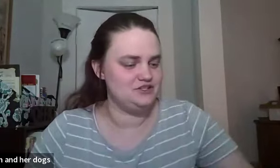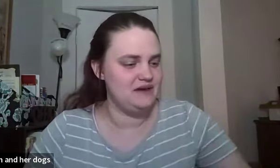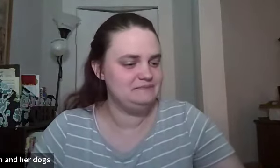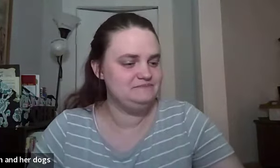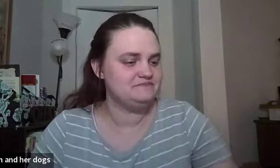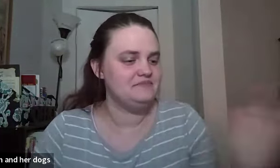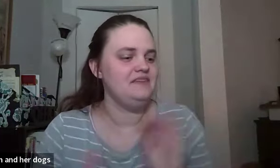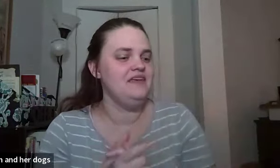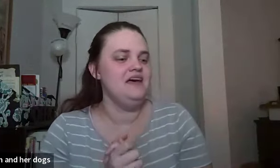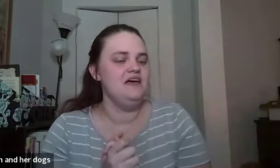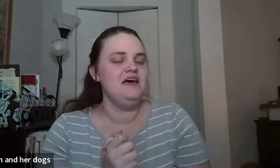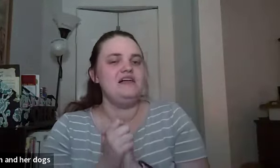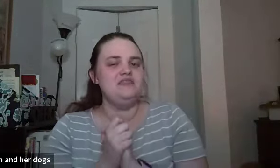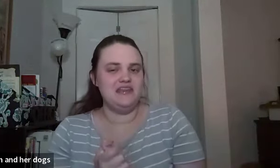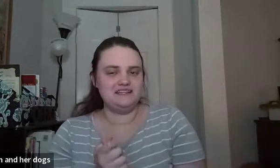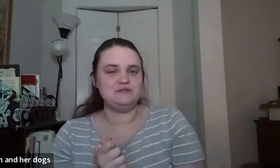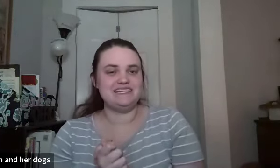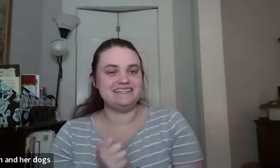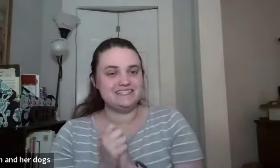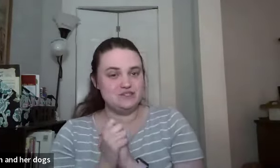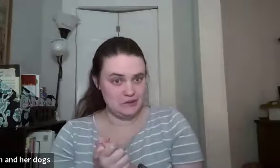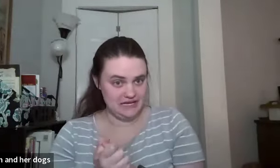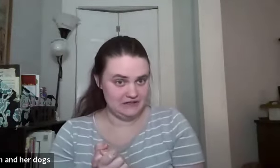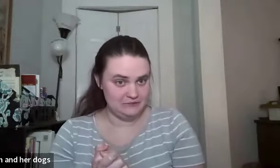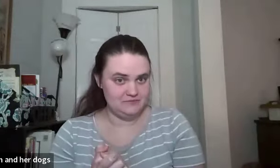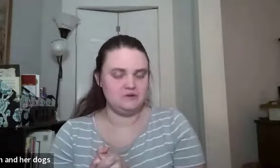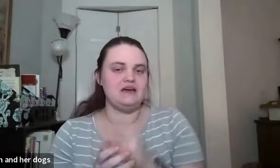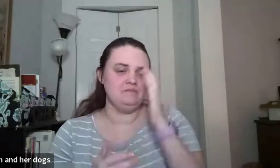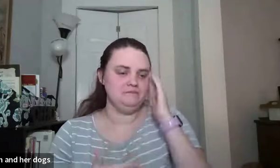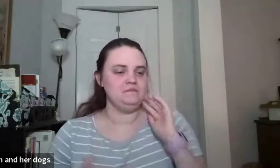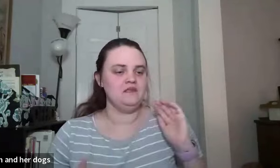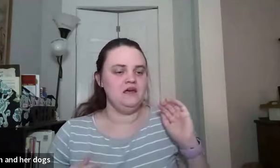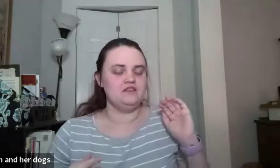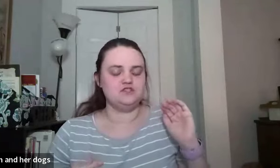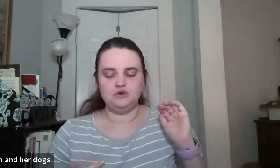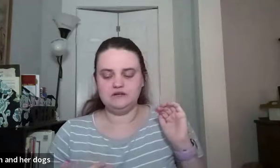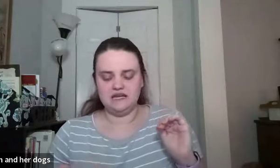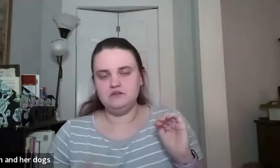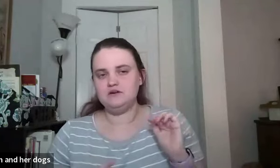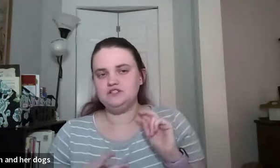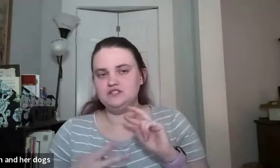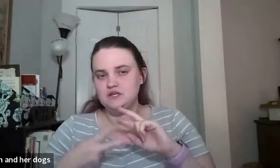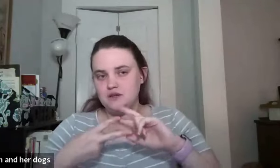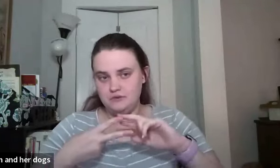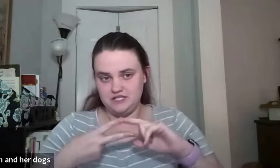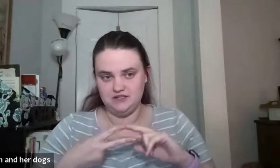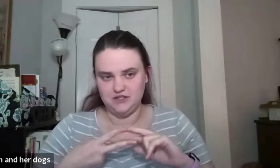that. The next one is tornado, okay? So tornado, there are 2 ways you can do